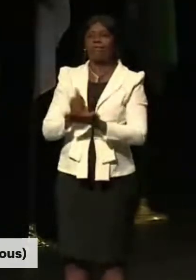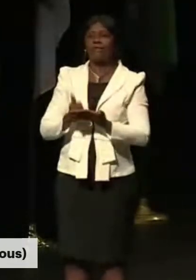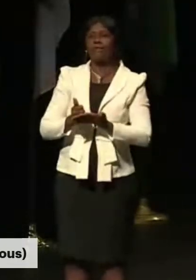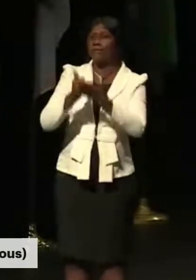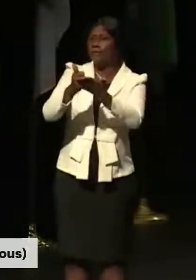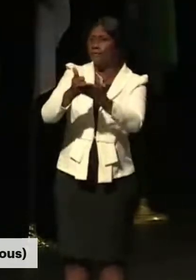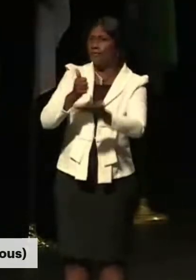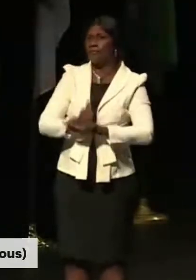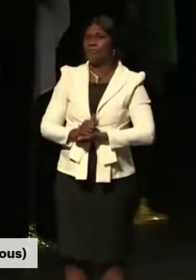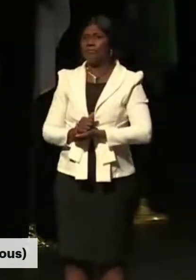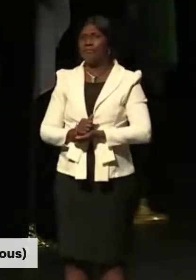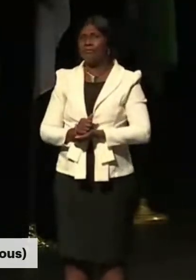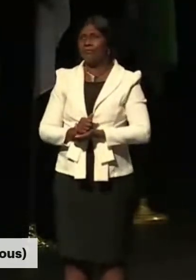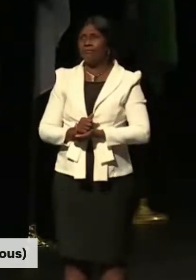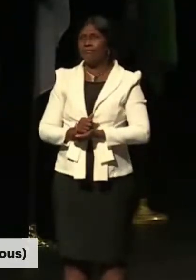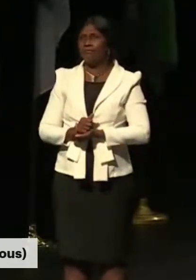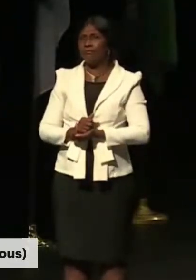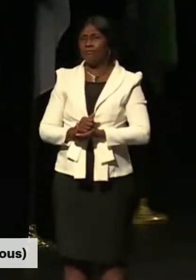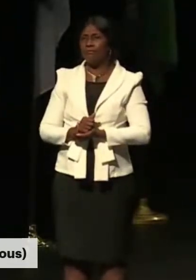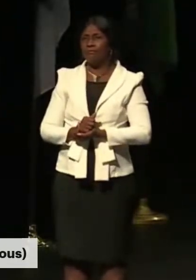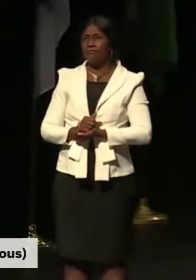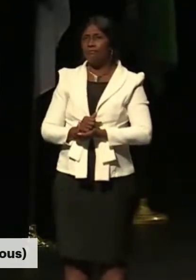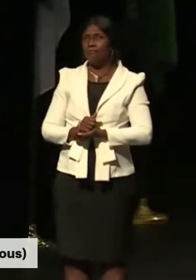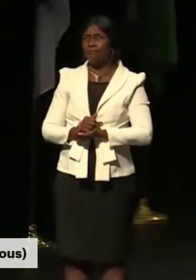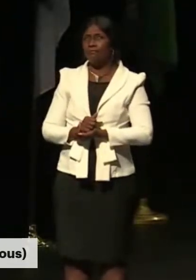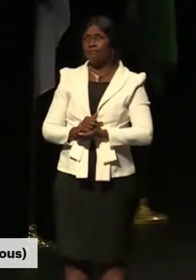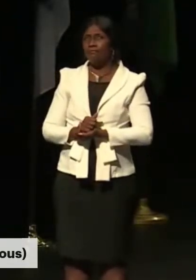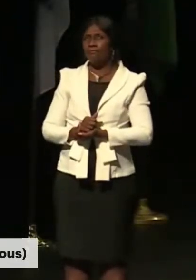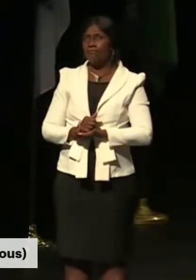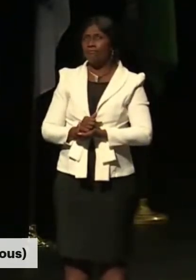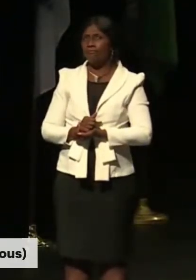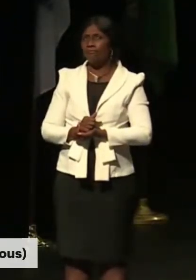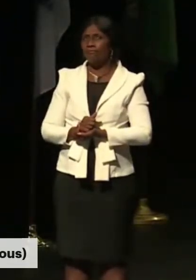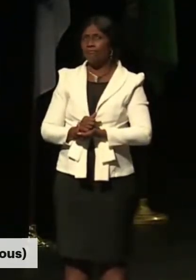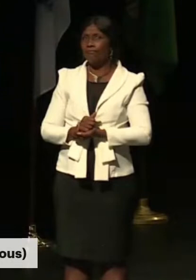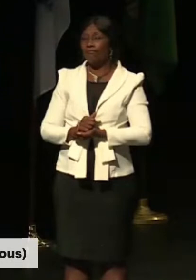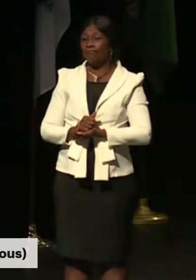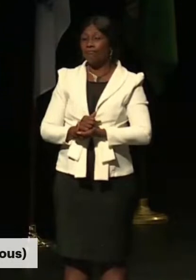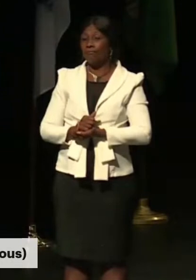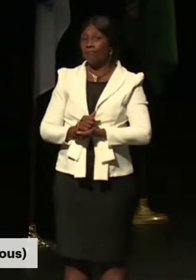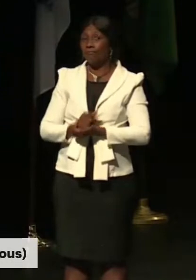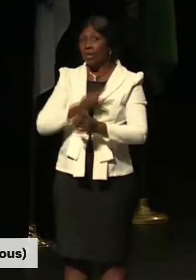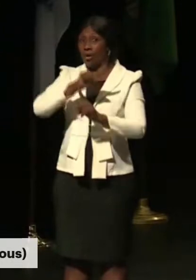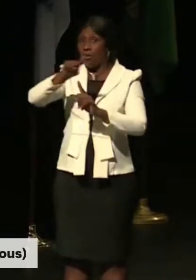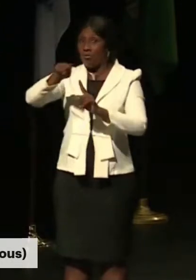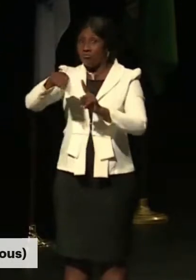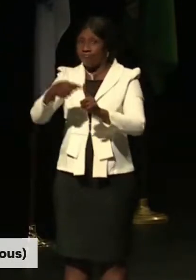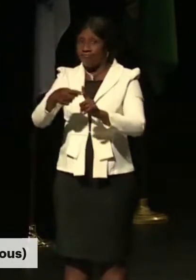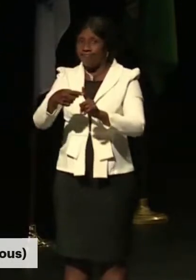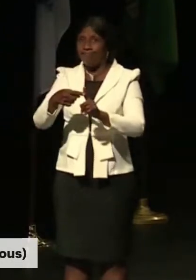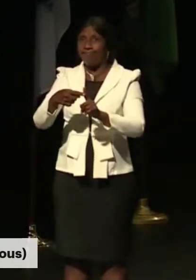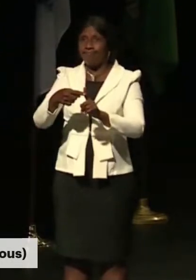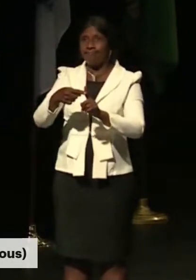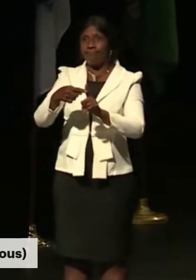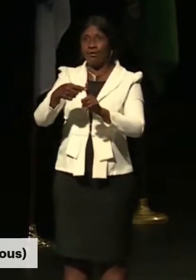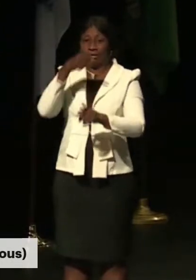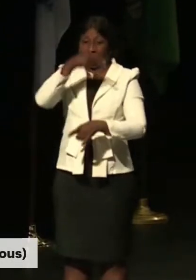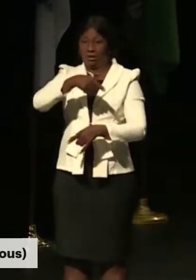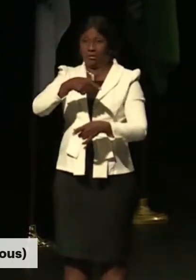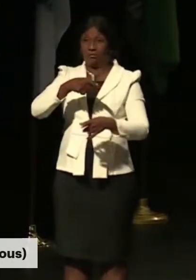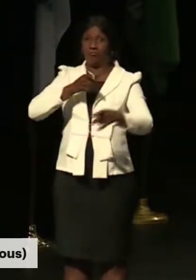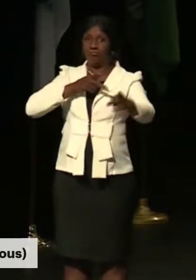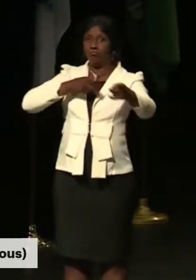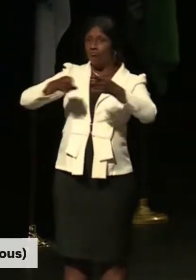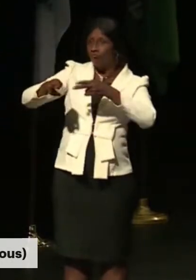their performances in Japan and Germany. Under his directorship, the Marionettes Chorale was twice